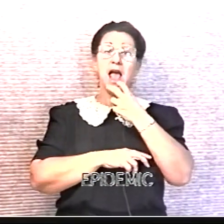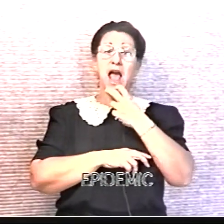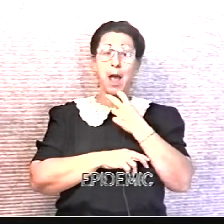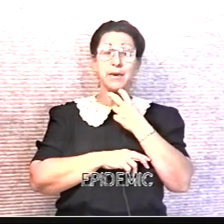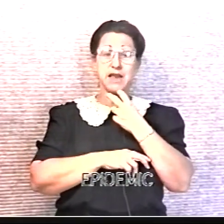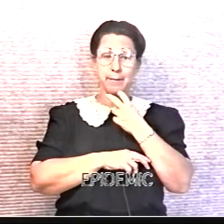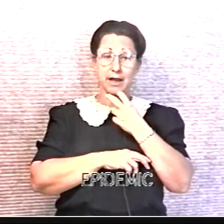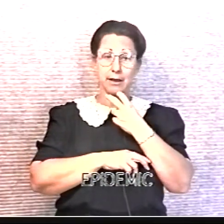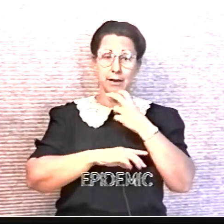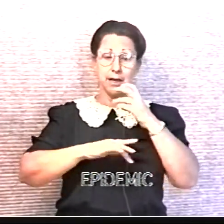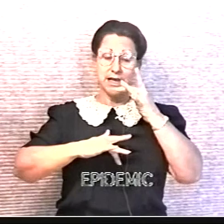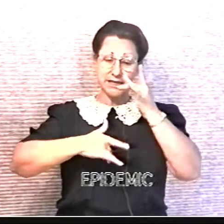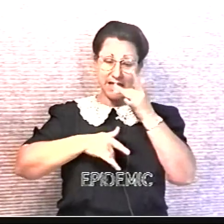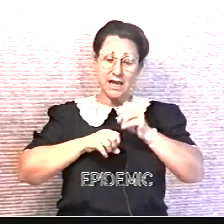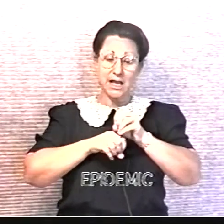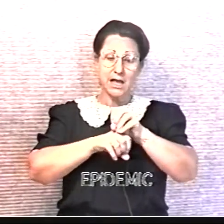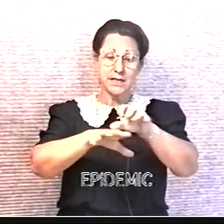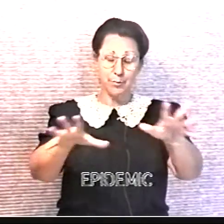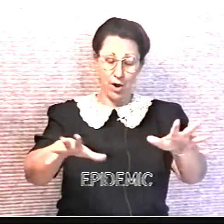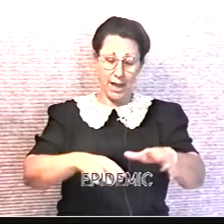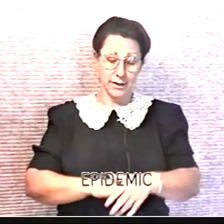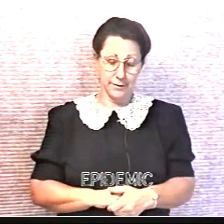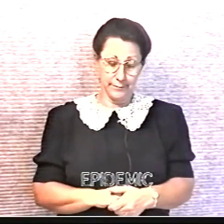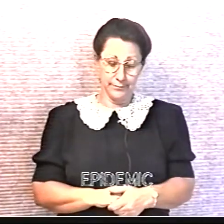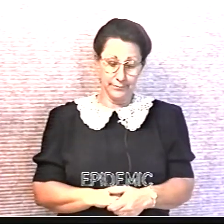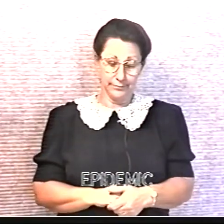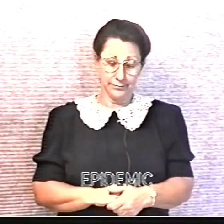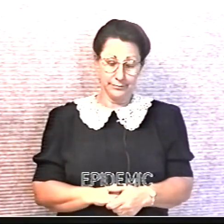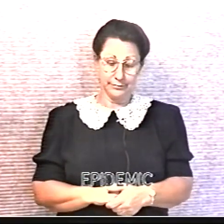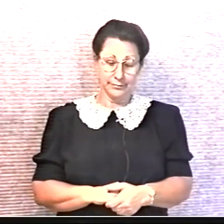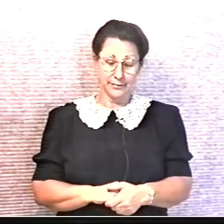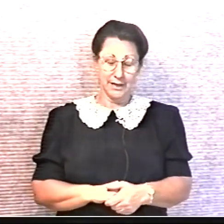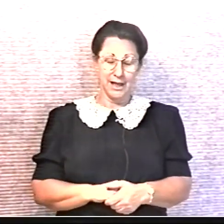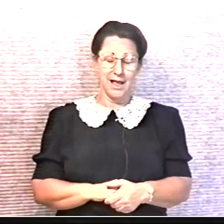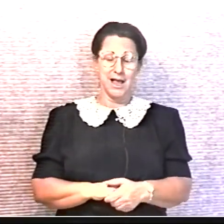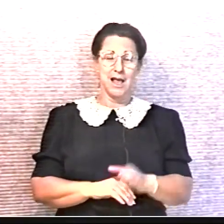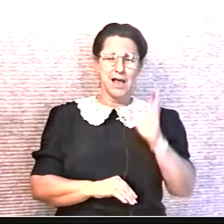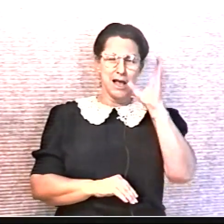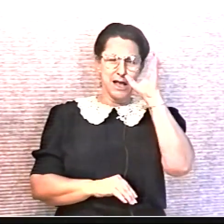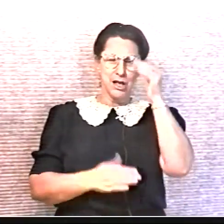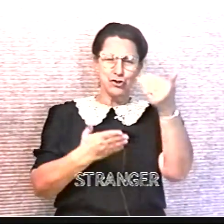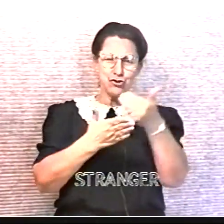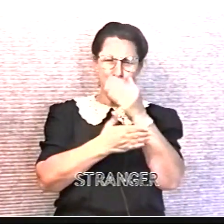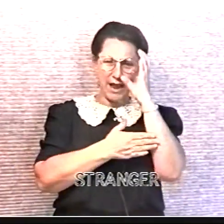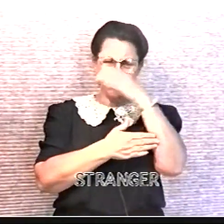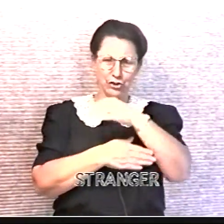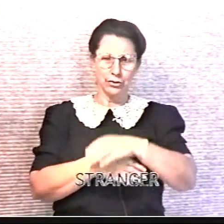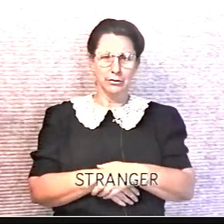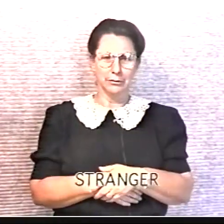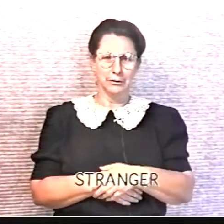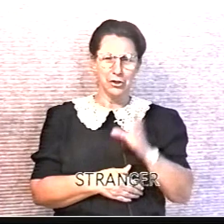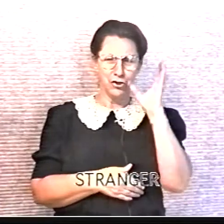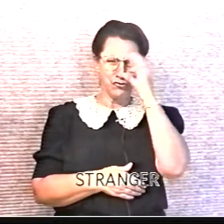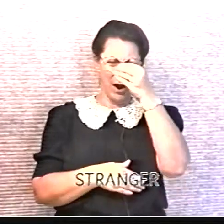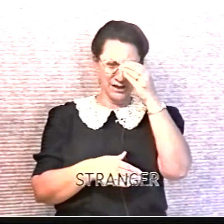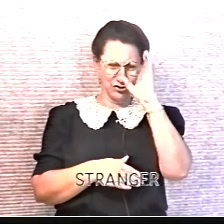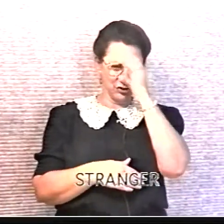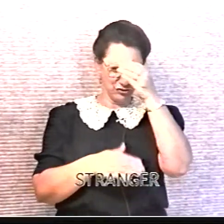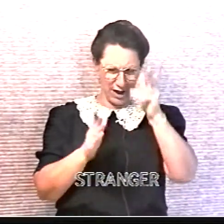epidemic, sick, spread. Stranger. Stranger, strange